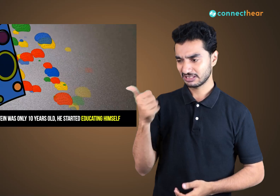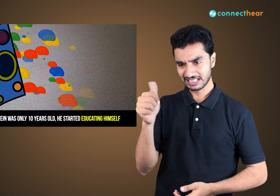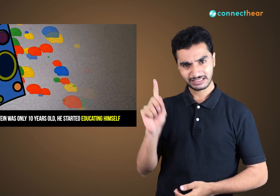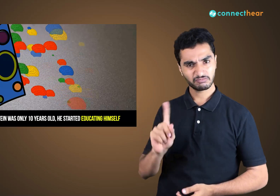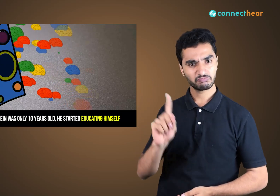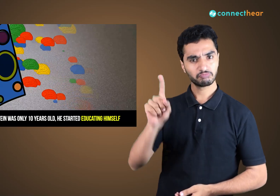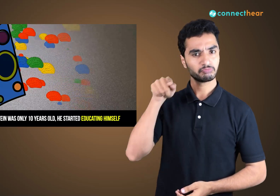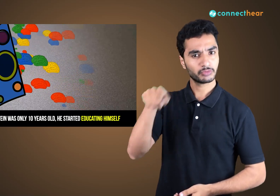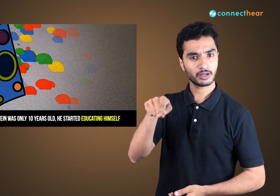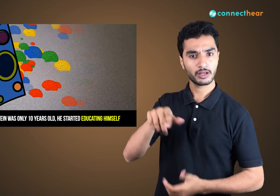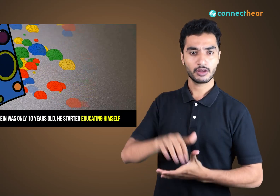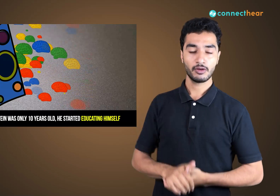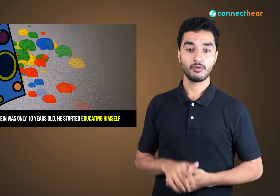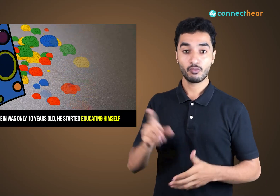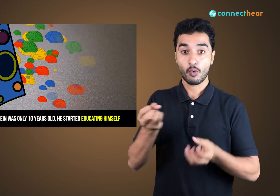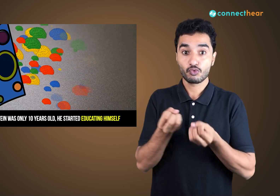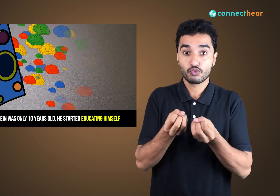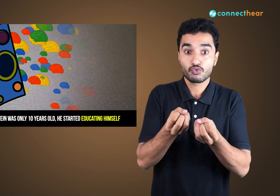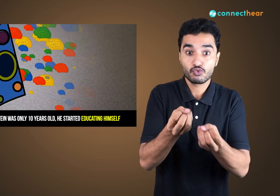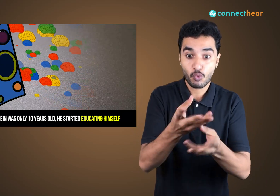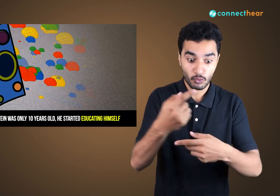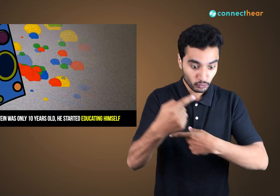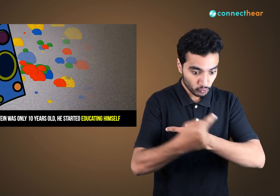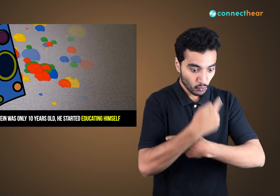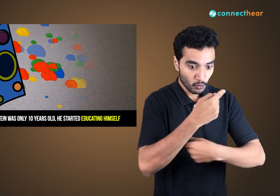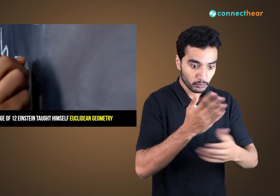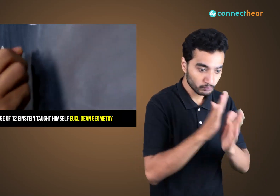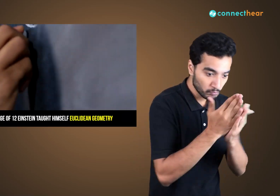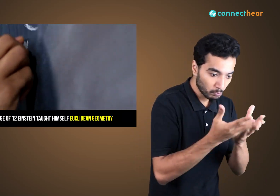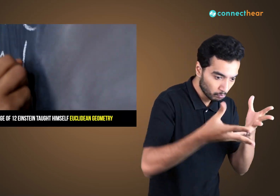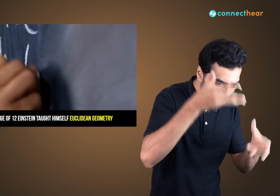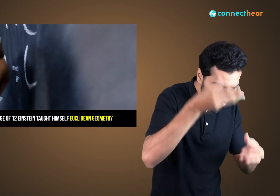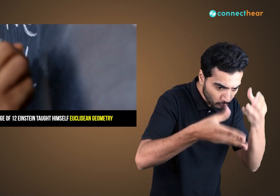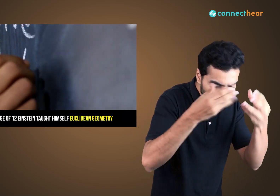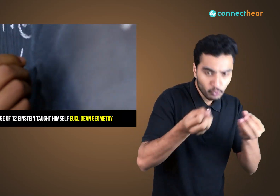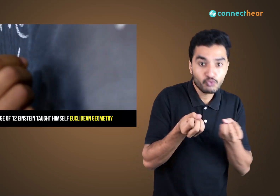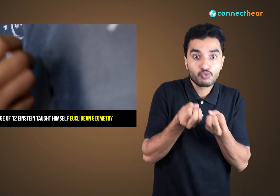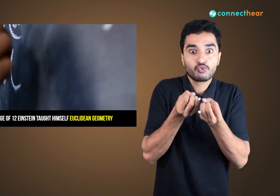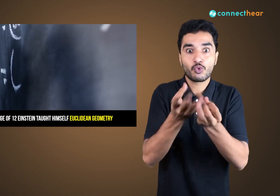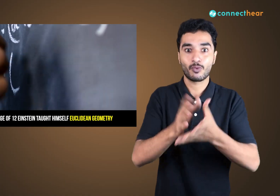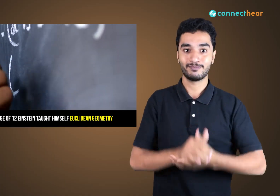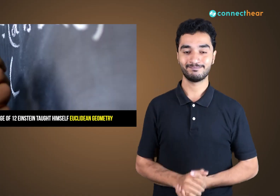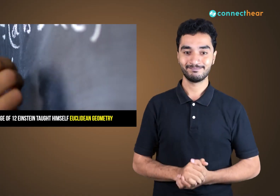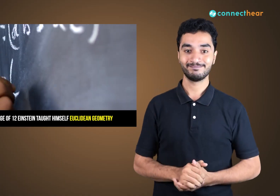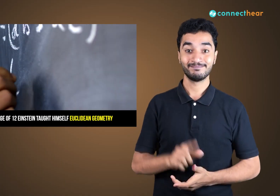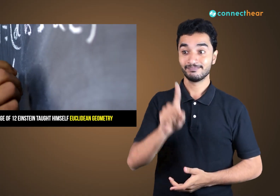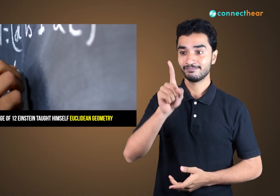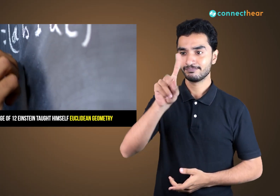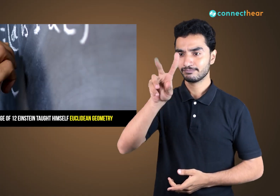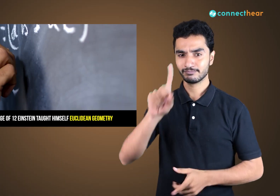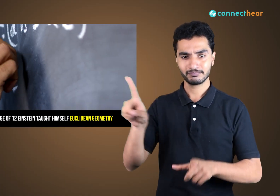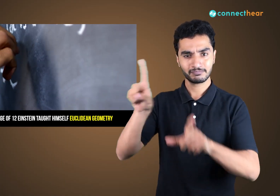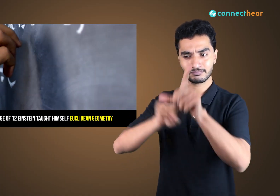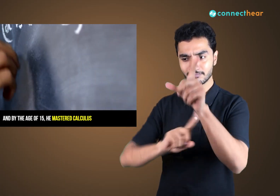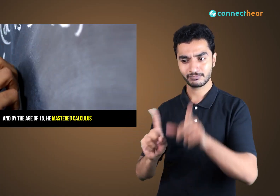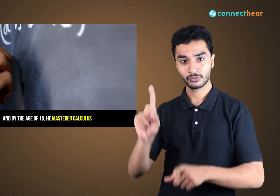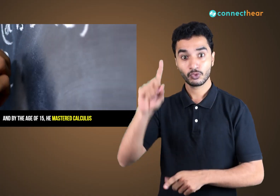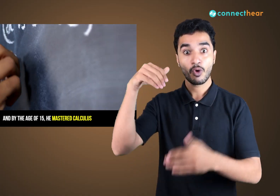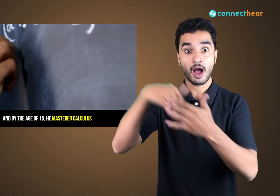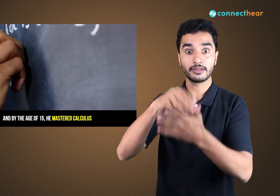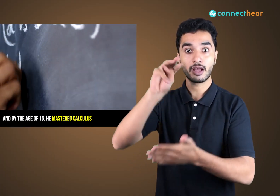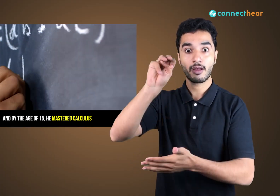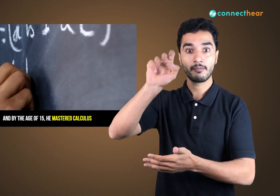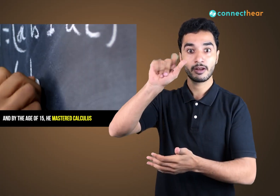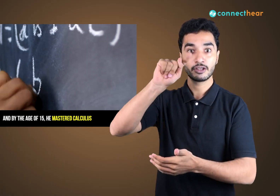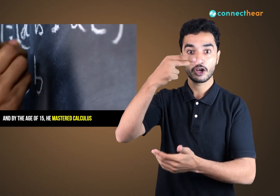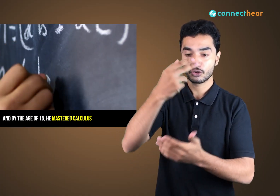10 years old, he started educating himself. By the age of 12, Einstein taught himself geometry, and by